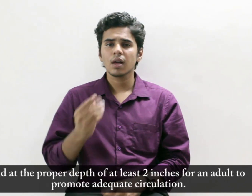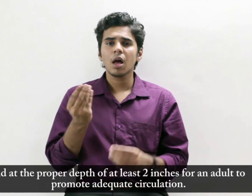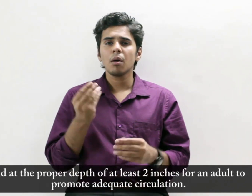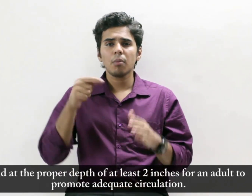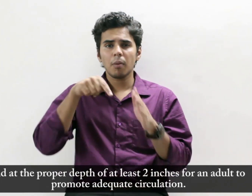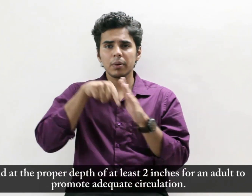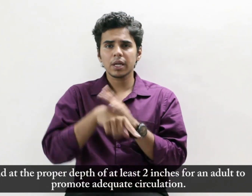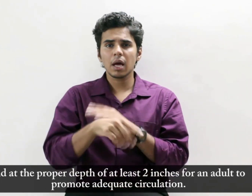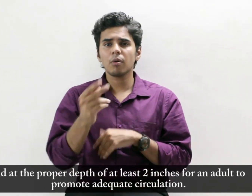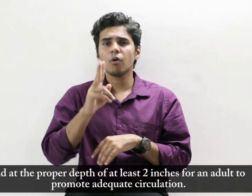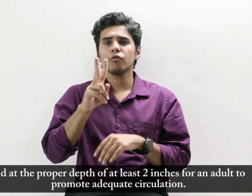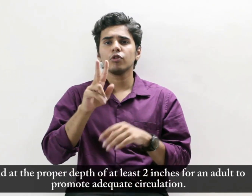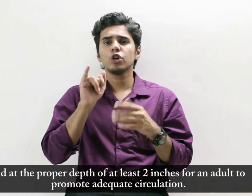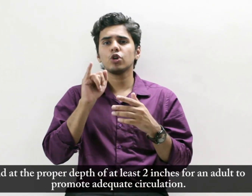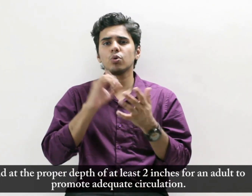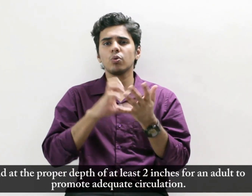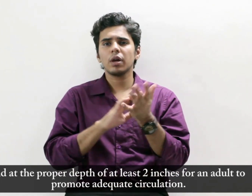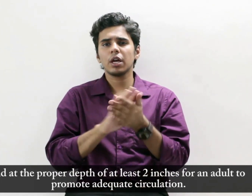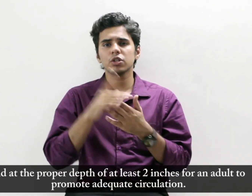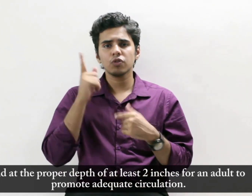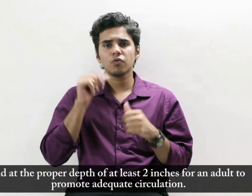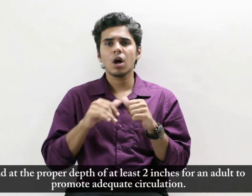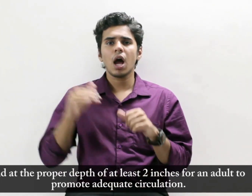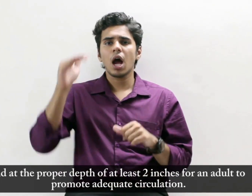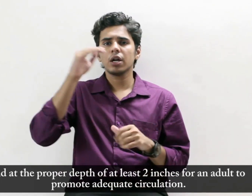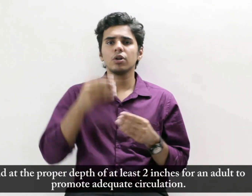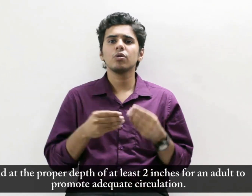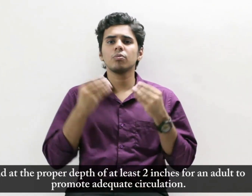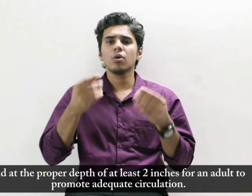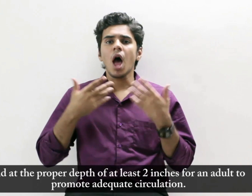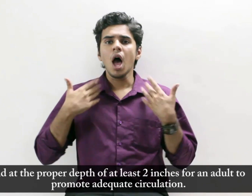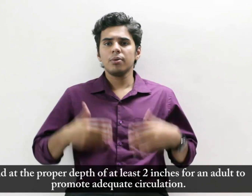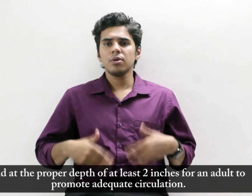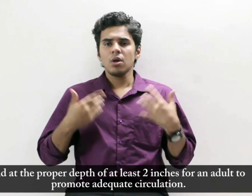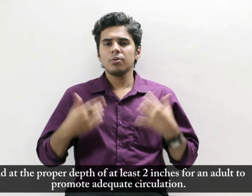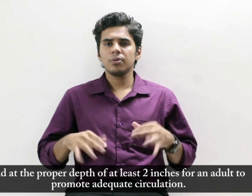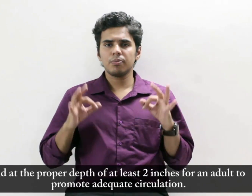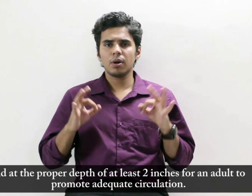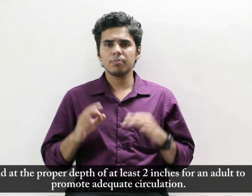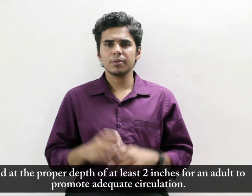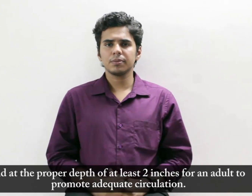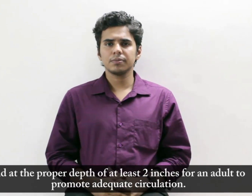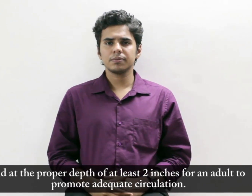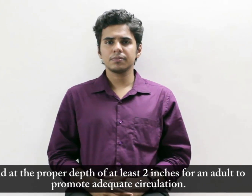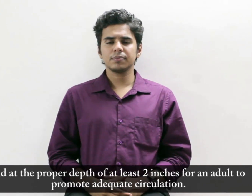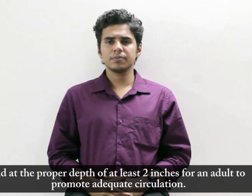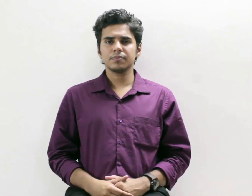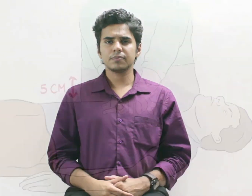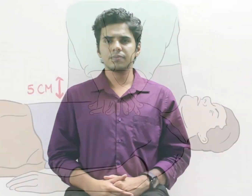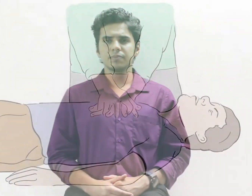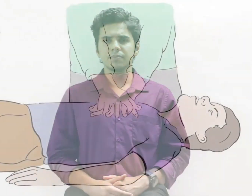And at the proper depth of at least 2 inches for an adult to promote adequate circulation.